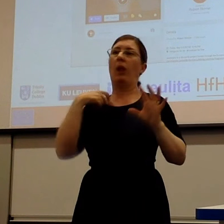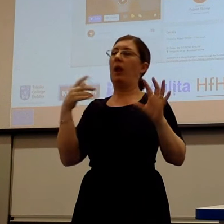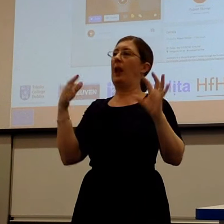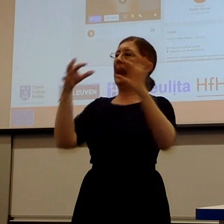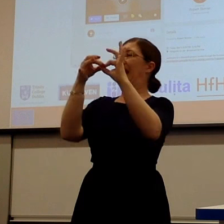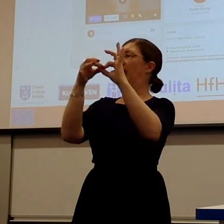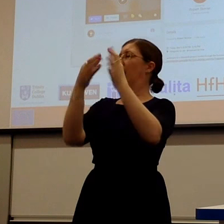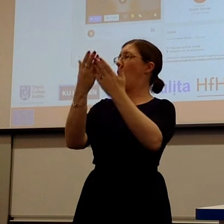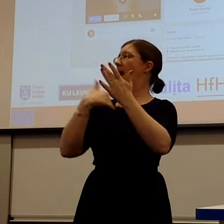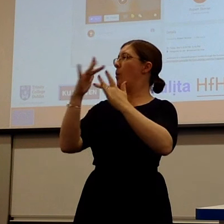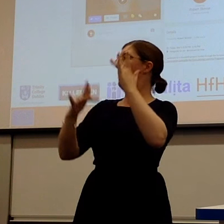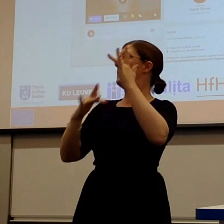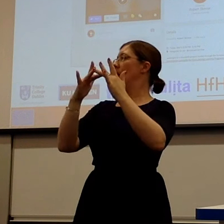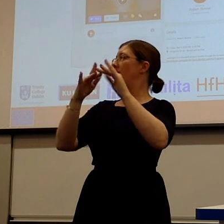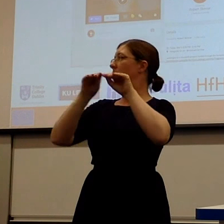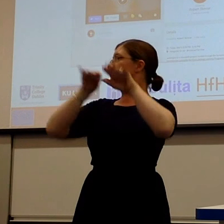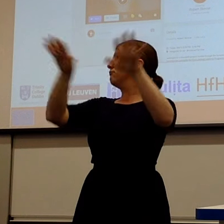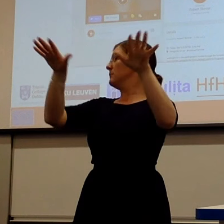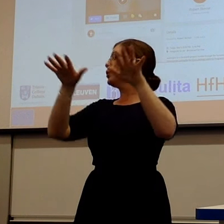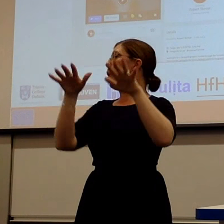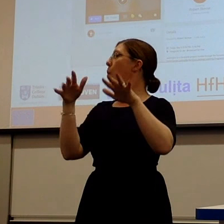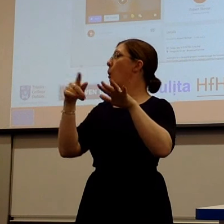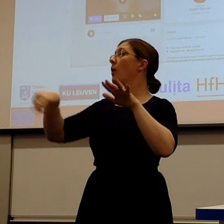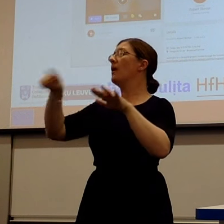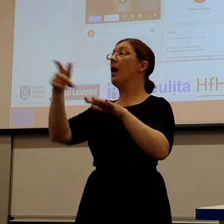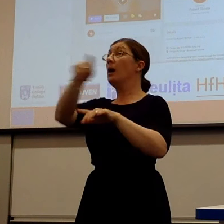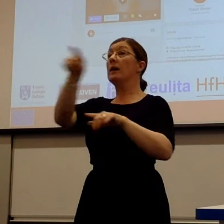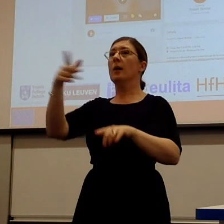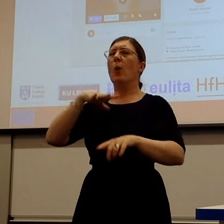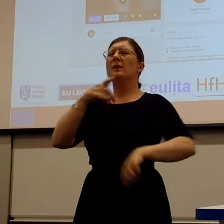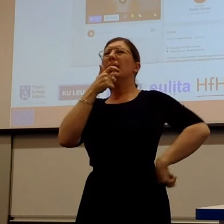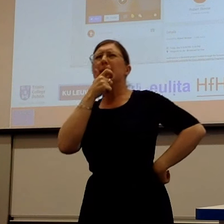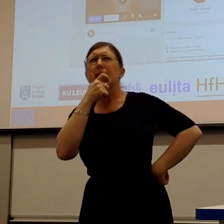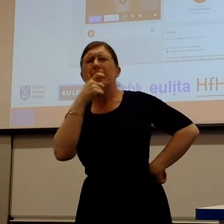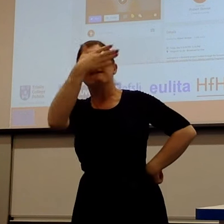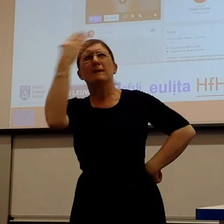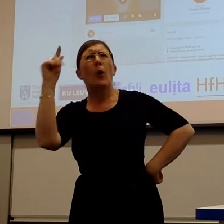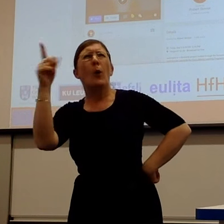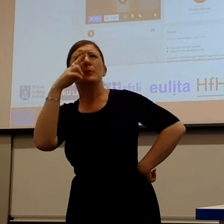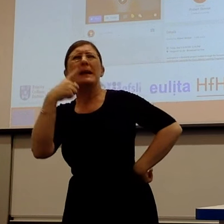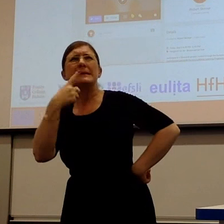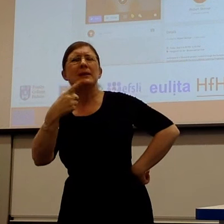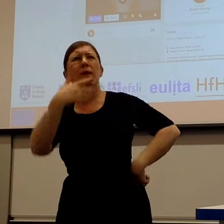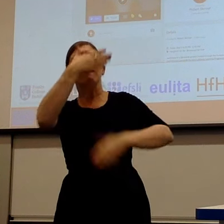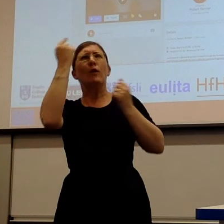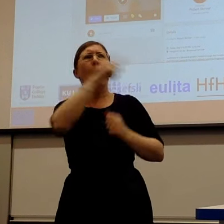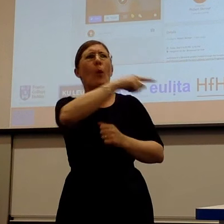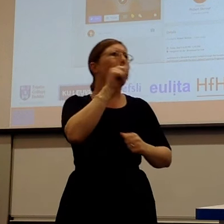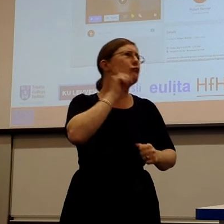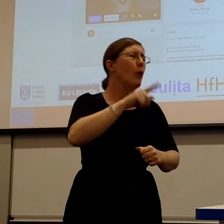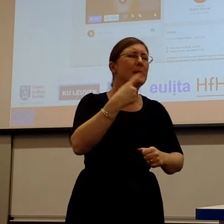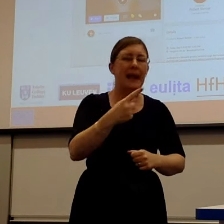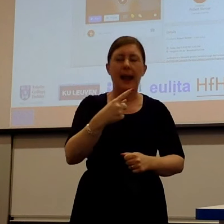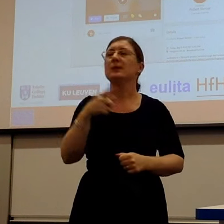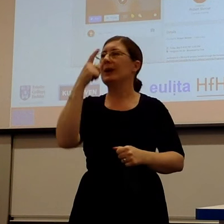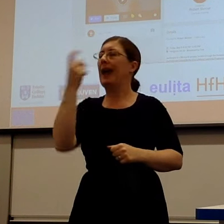be available online through our website. So just to make people aware, and if you forget what we've said or there